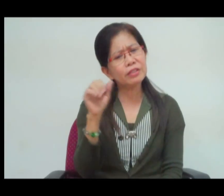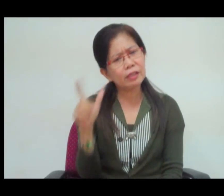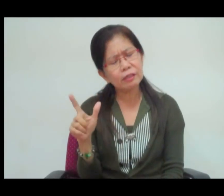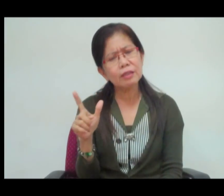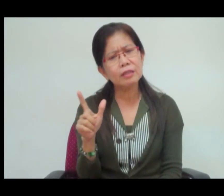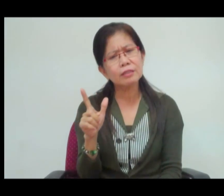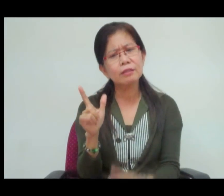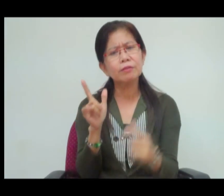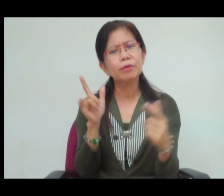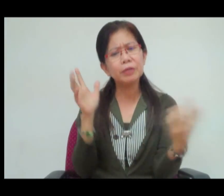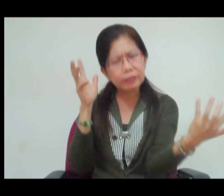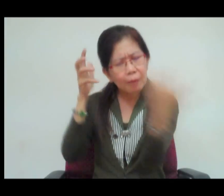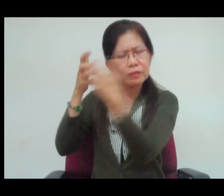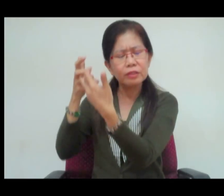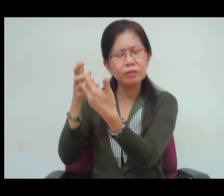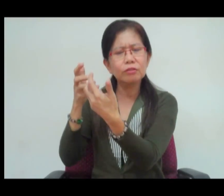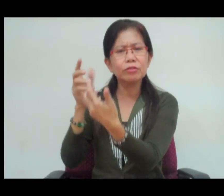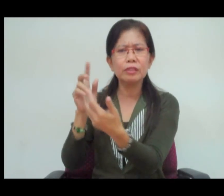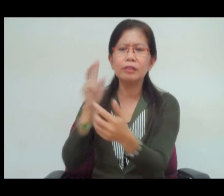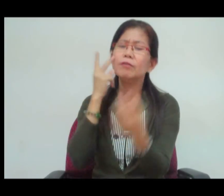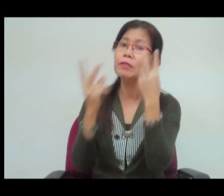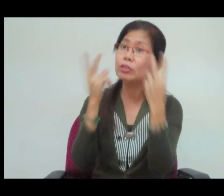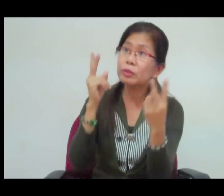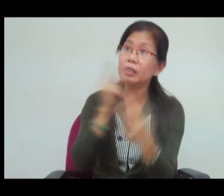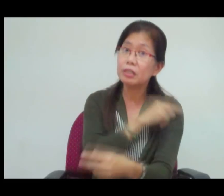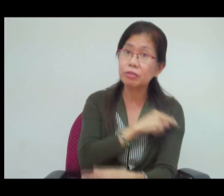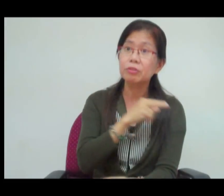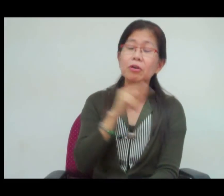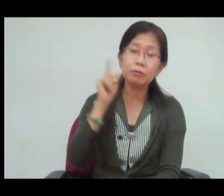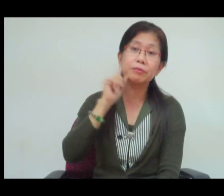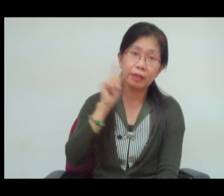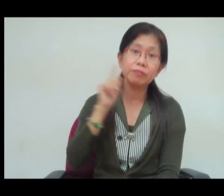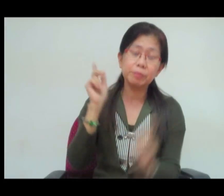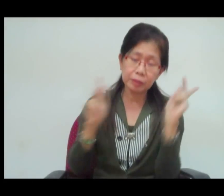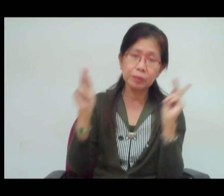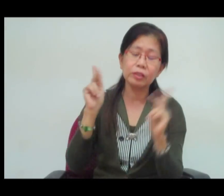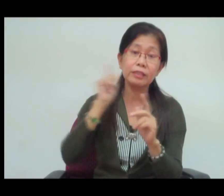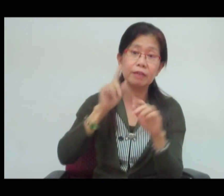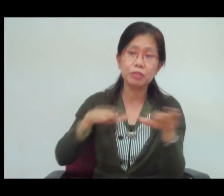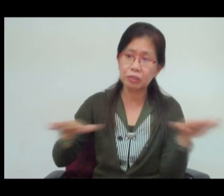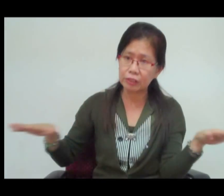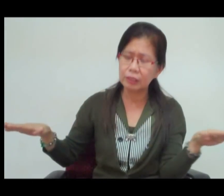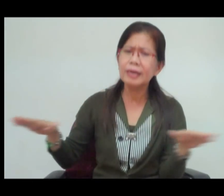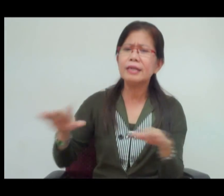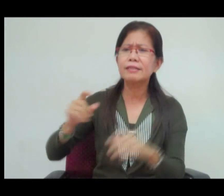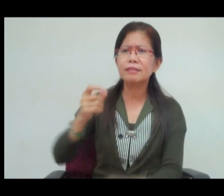FSL is very adapted to the visual nature of deaf people and deaf children. It's